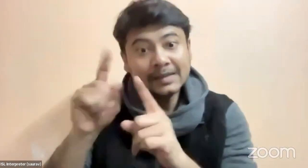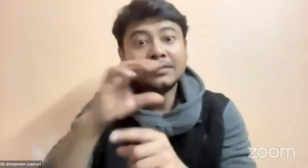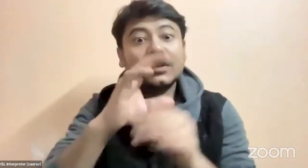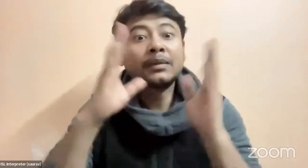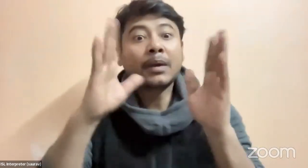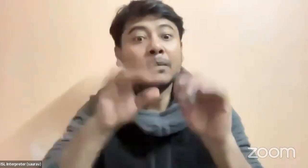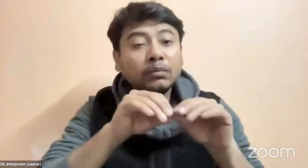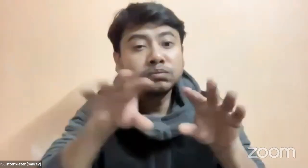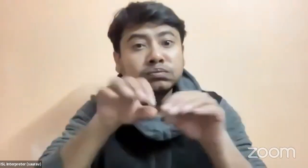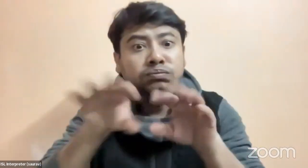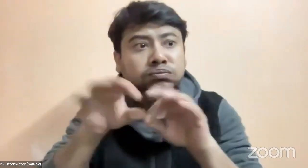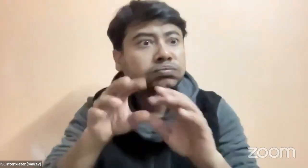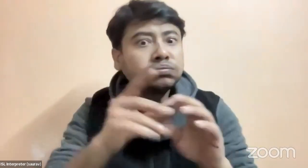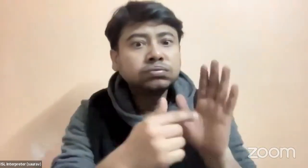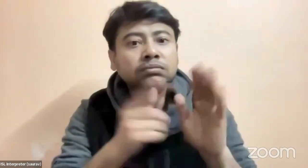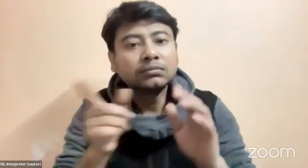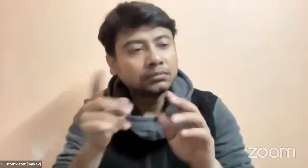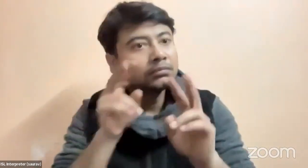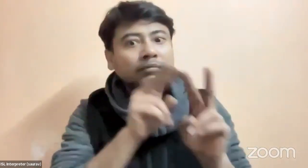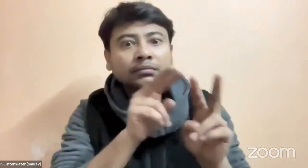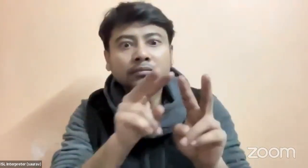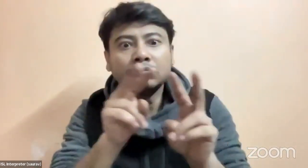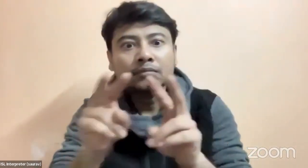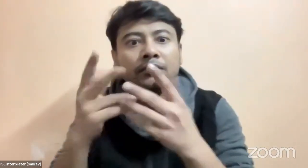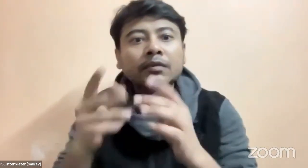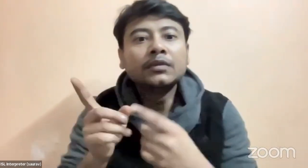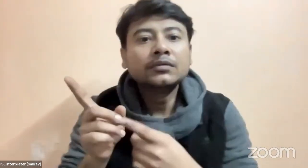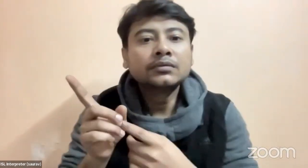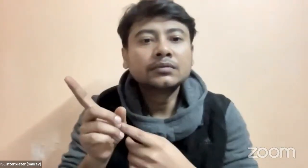So we will discuss today on the topic of